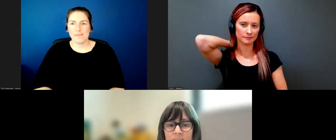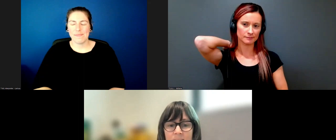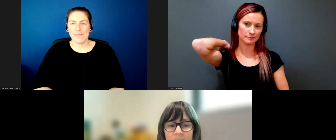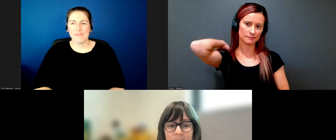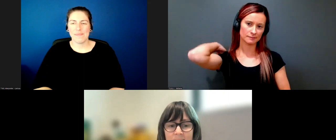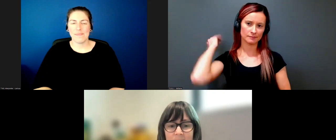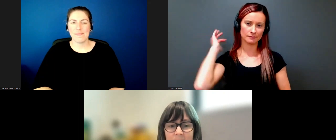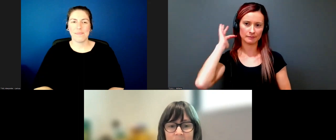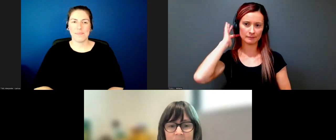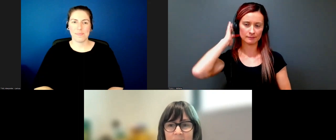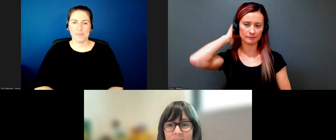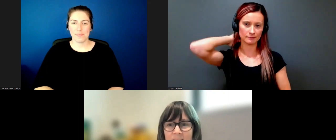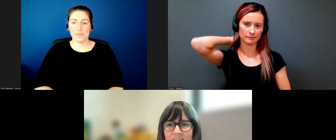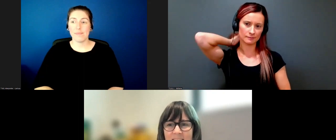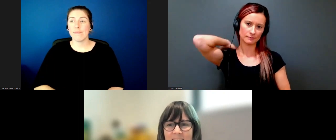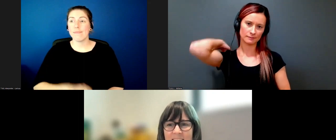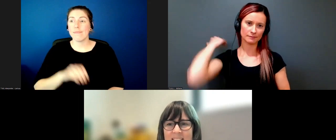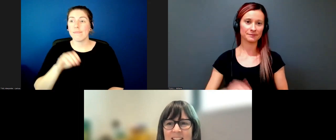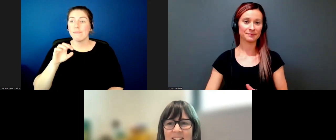Hi there.